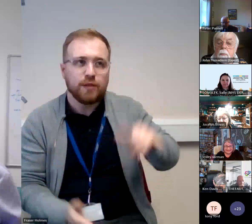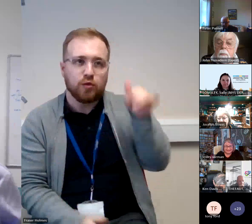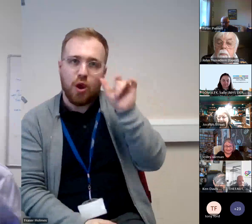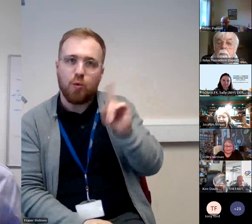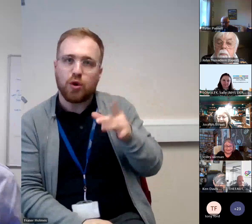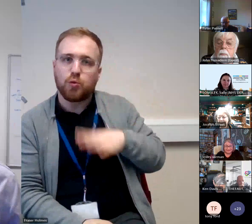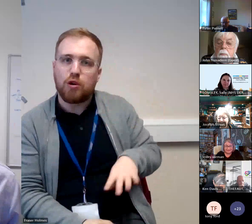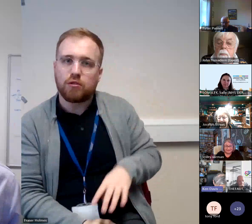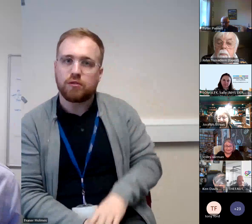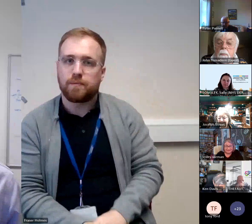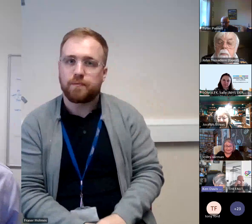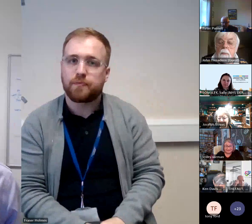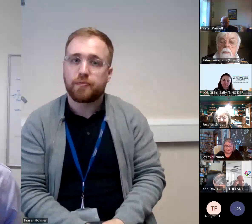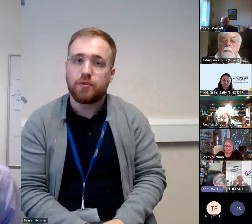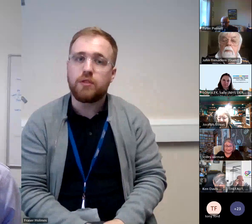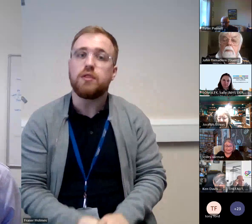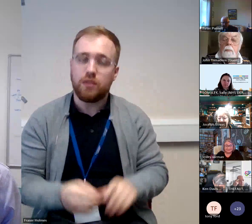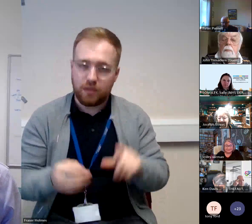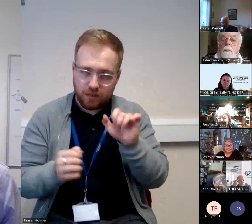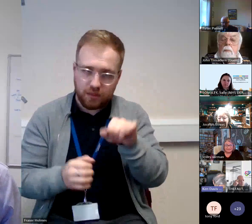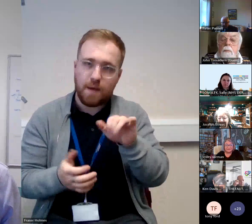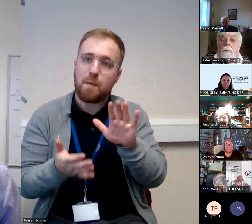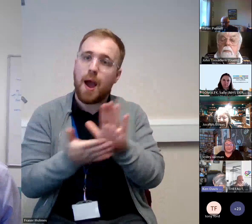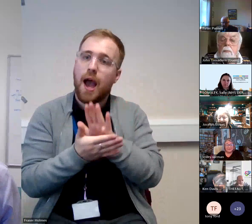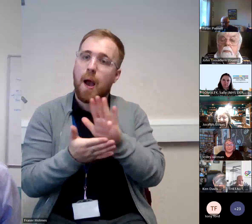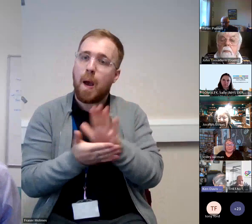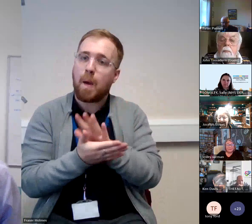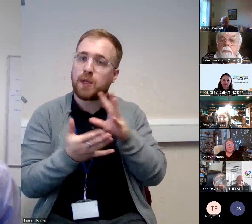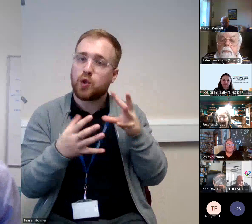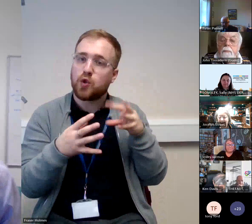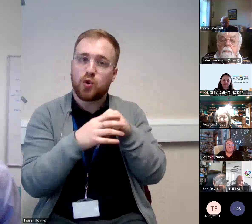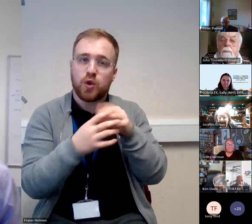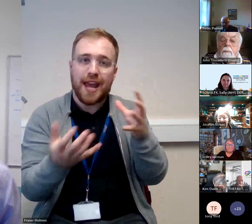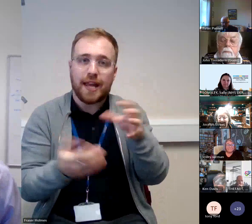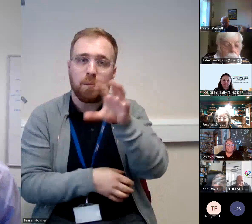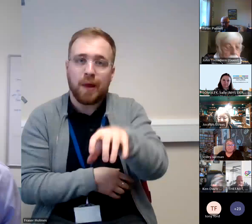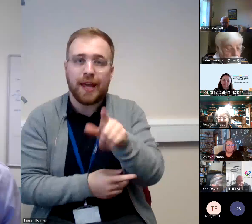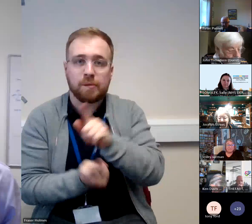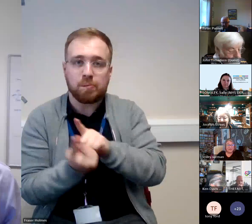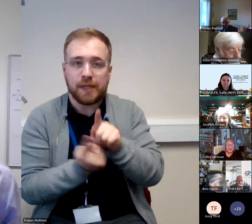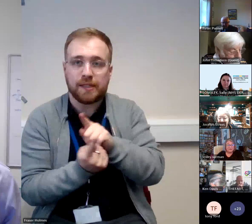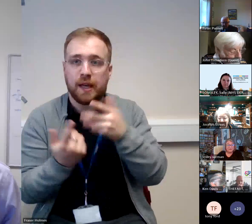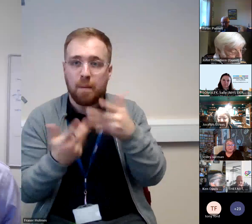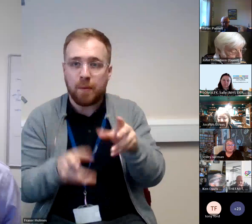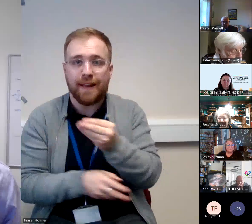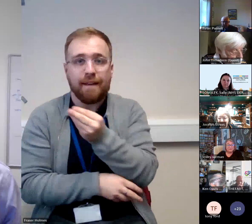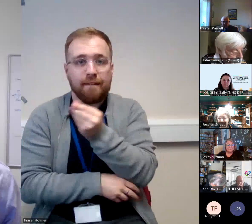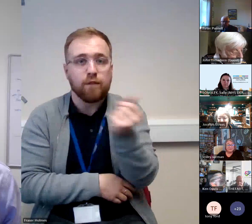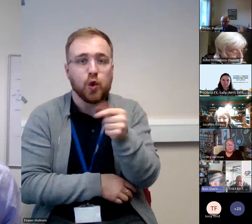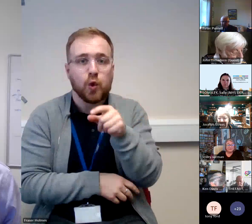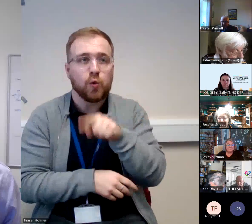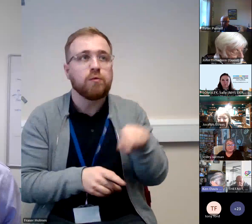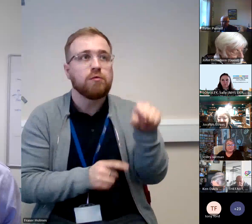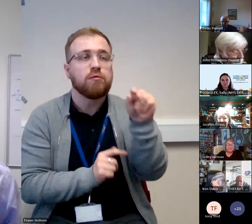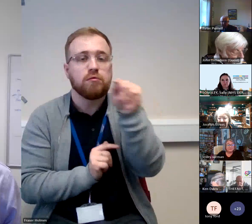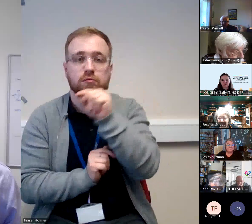Yeah, and I'm happy to come and join any Place meetings. I've been to a number of them across